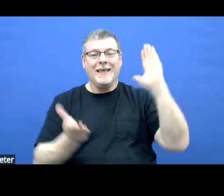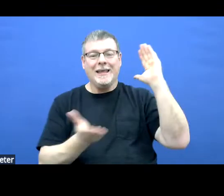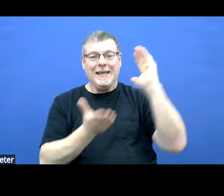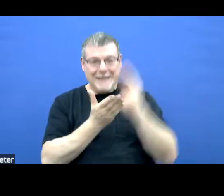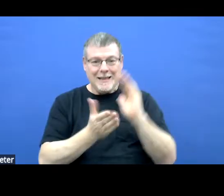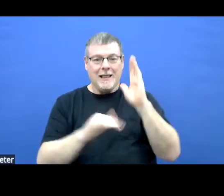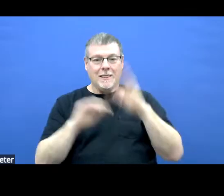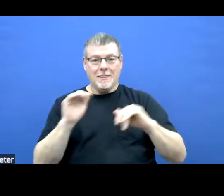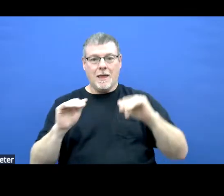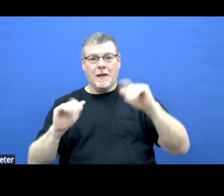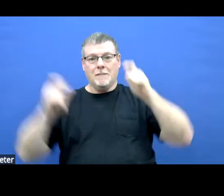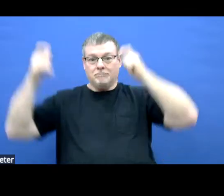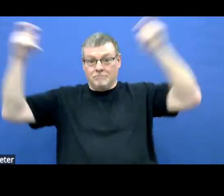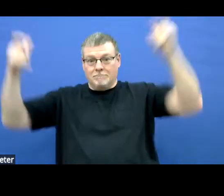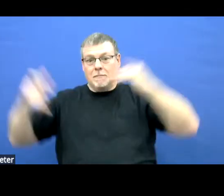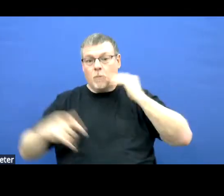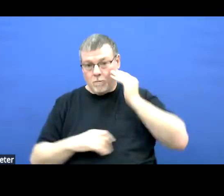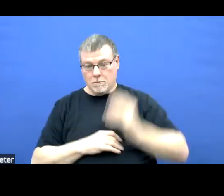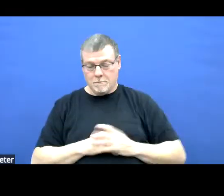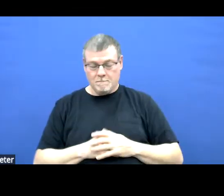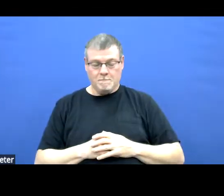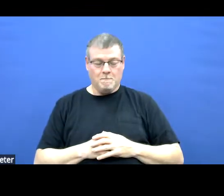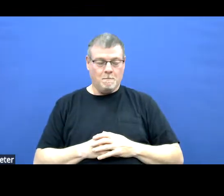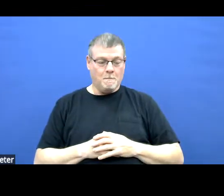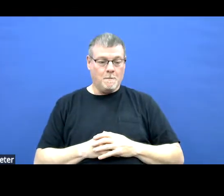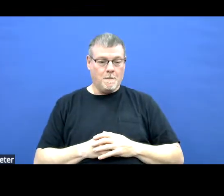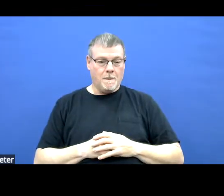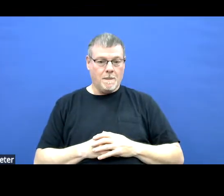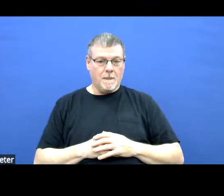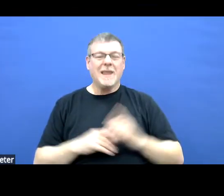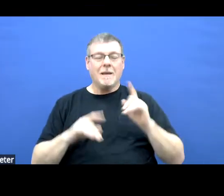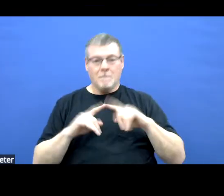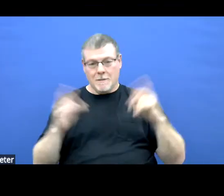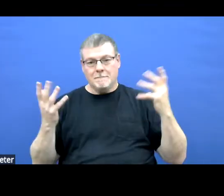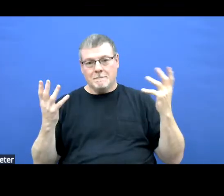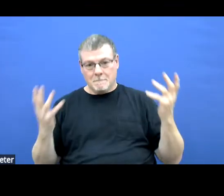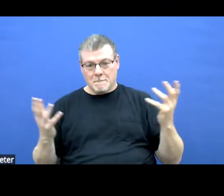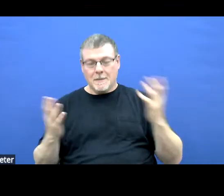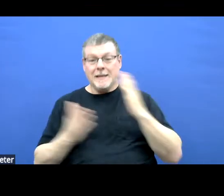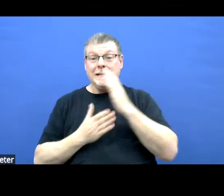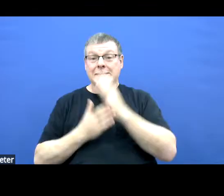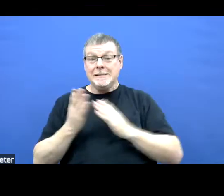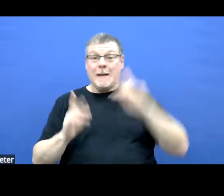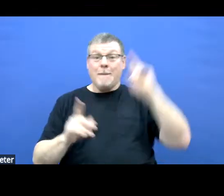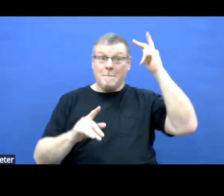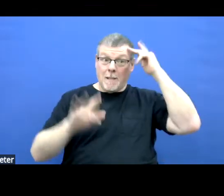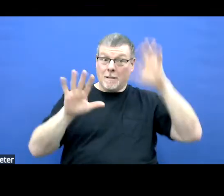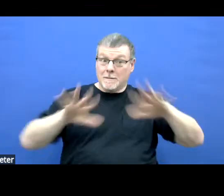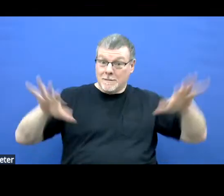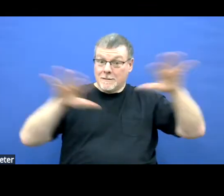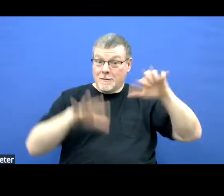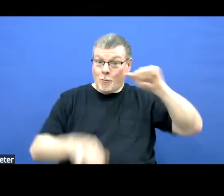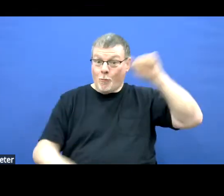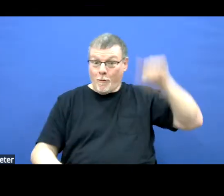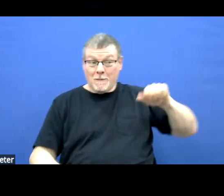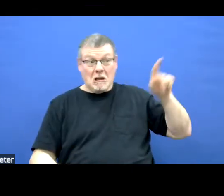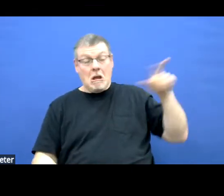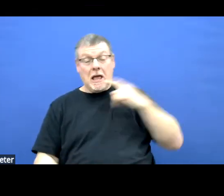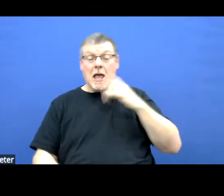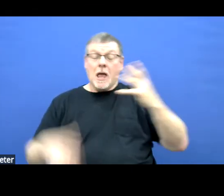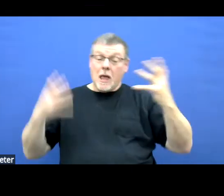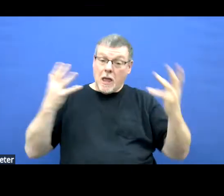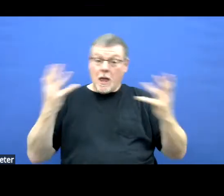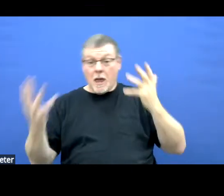the 2,000 square foot home. But this is one of the things, so there were some of the politicians in Albany have said things like, well, if